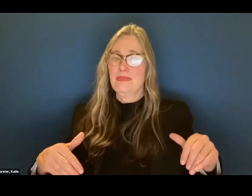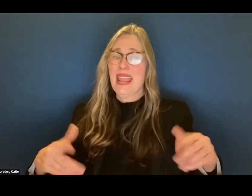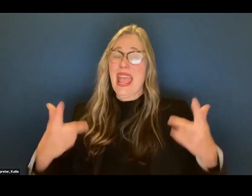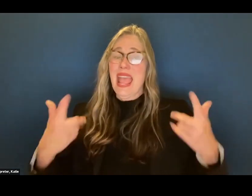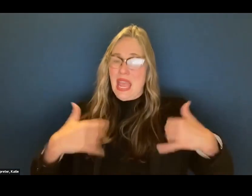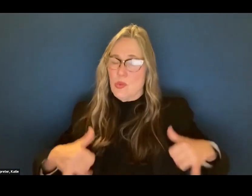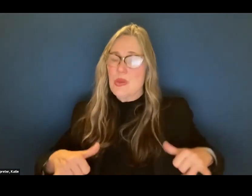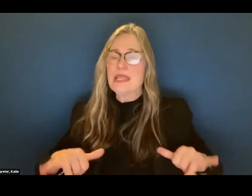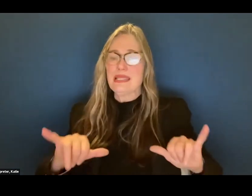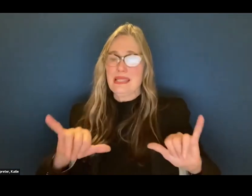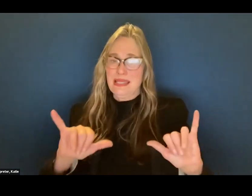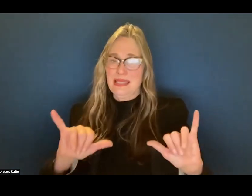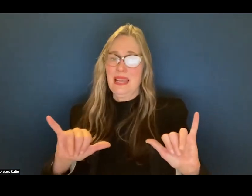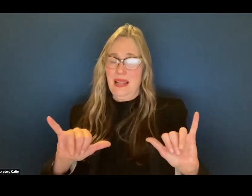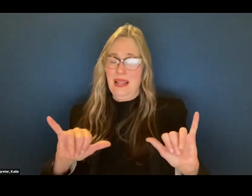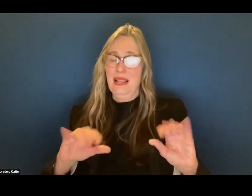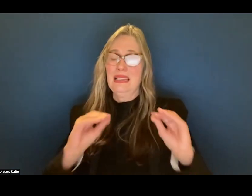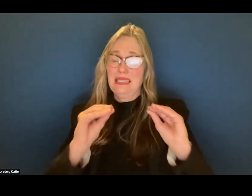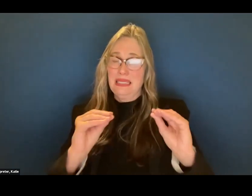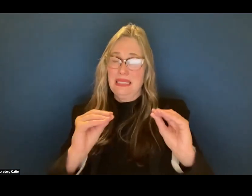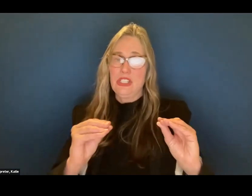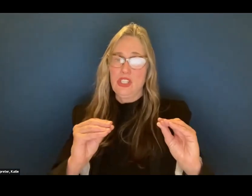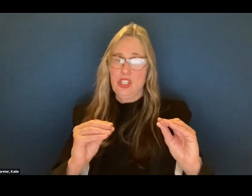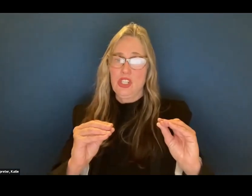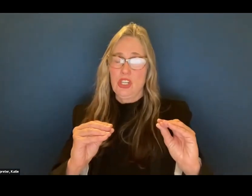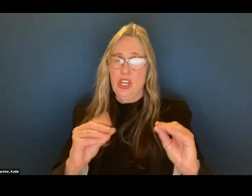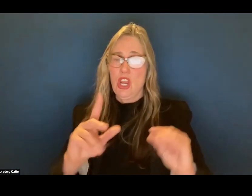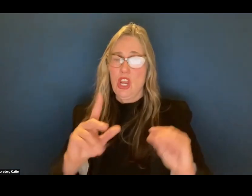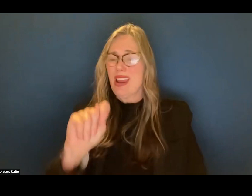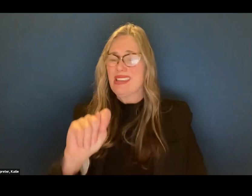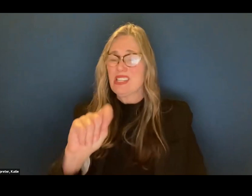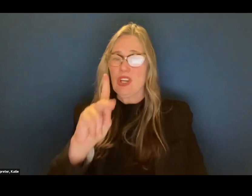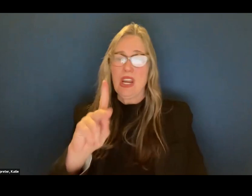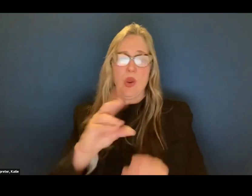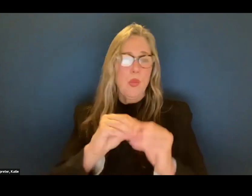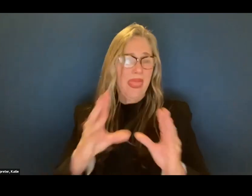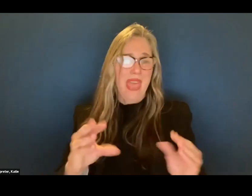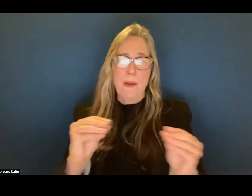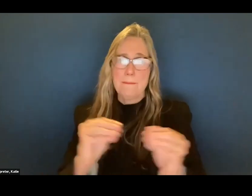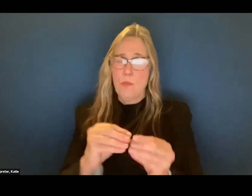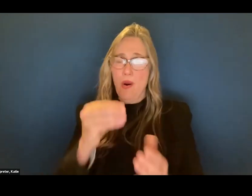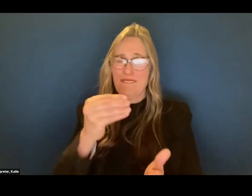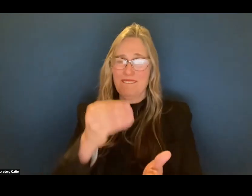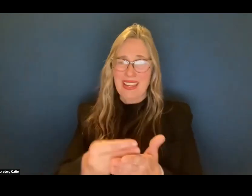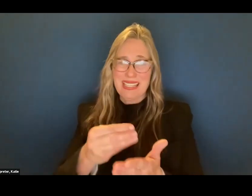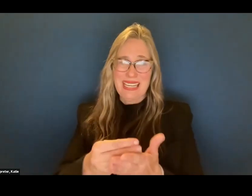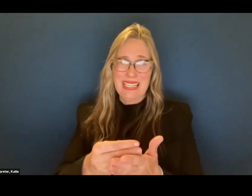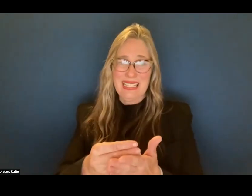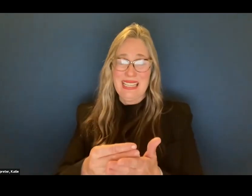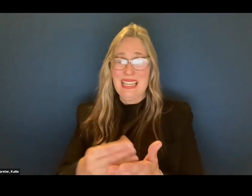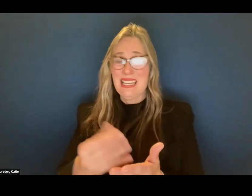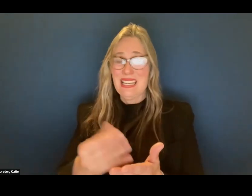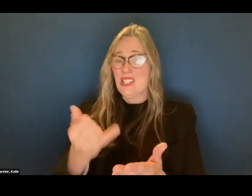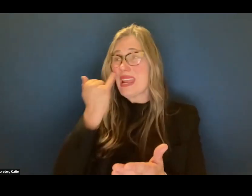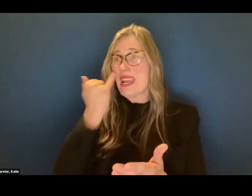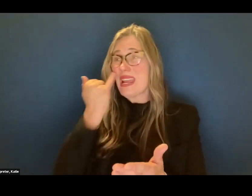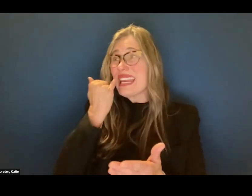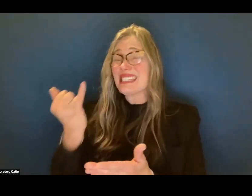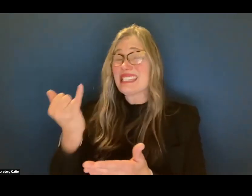kindergarten without that additional funding. So without additional funding, we would need to reduce other